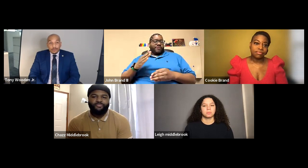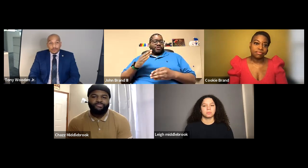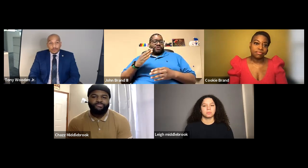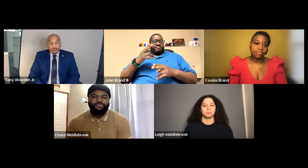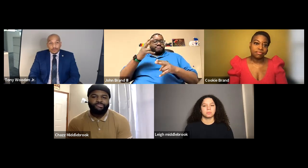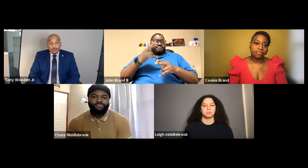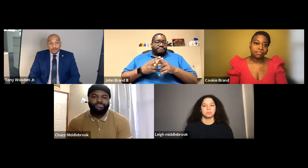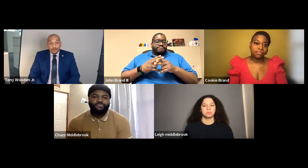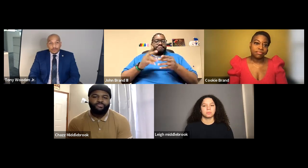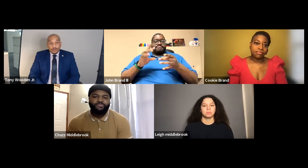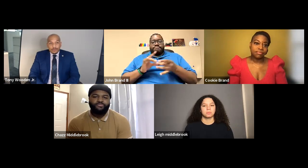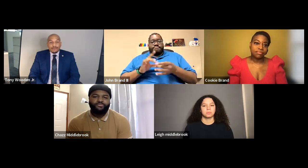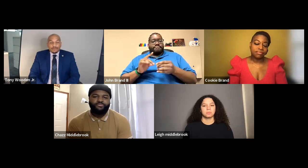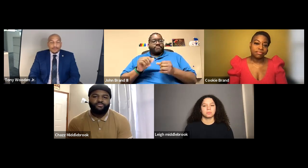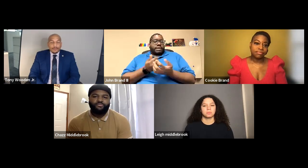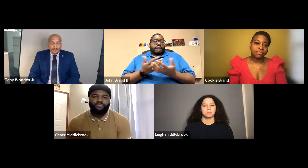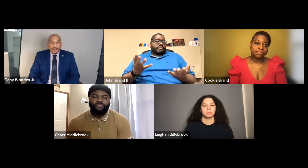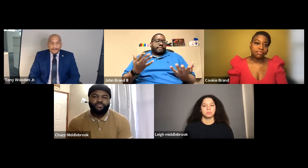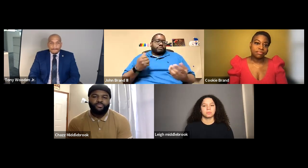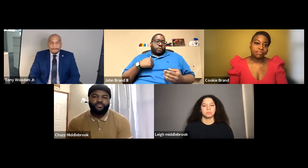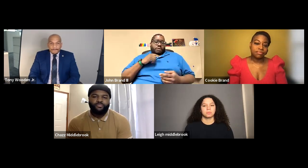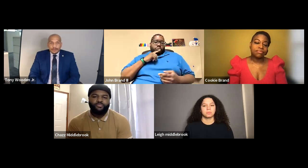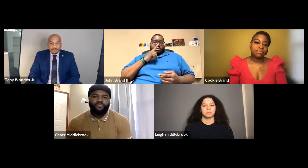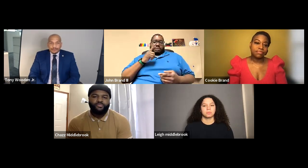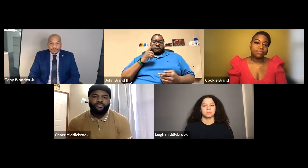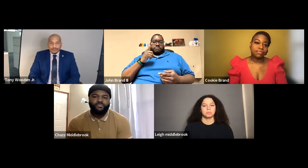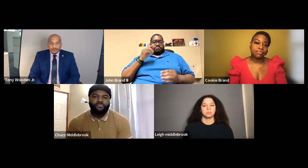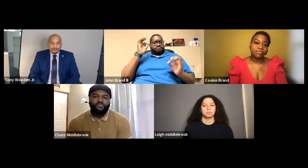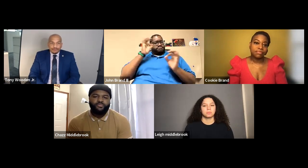And if those kids ever did feel that I was privileged in some